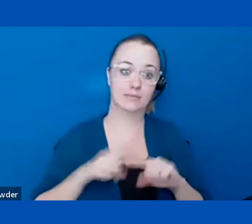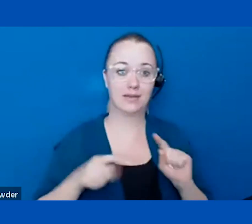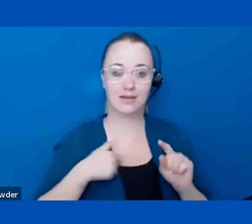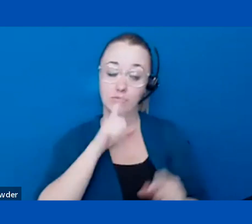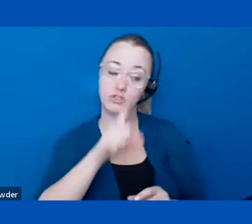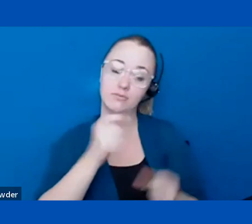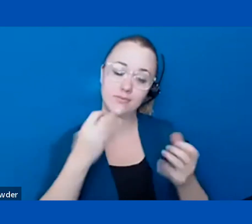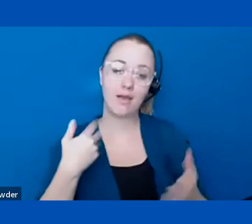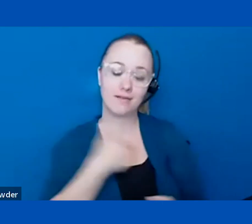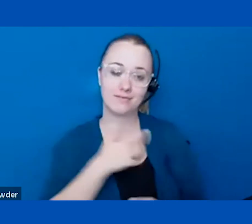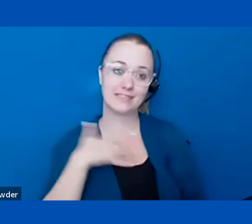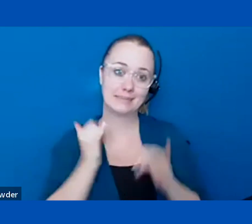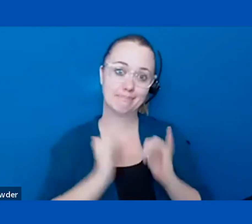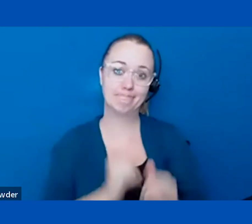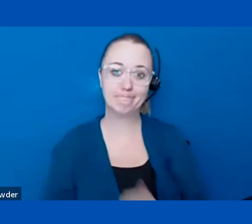can relate to that.